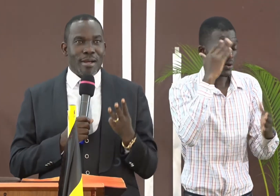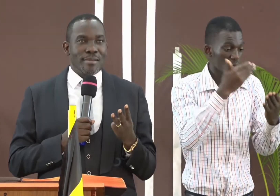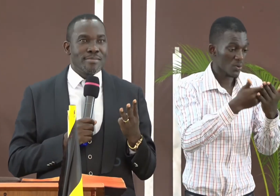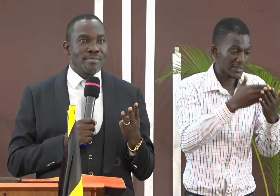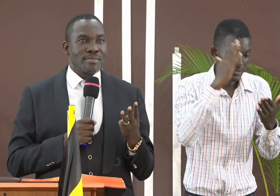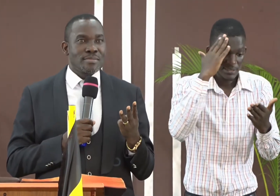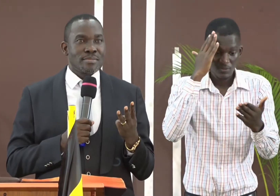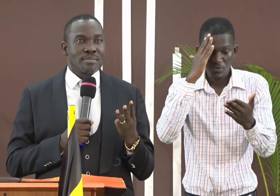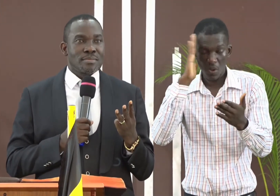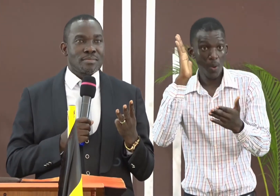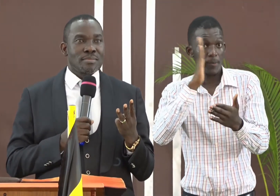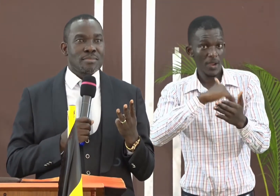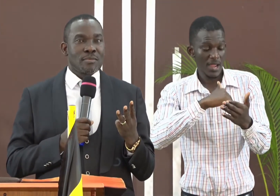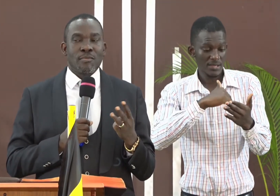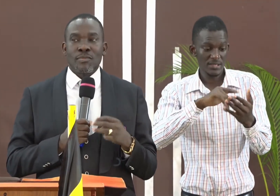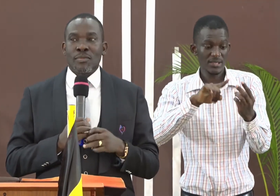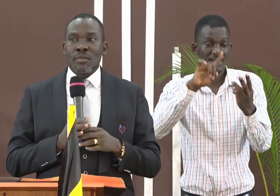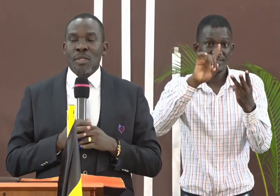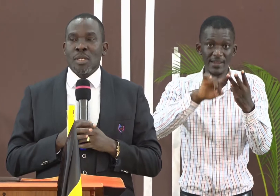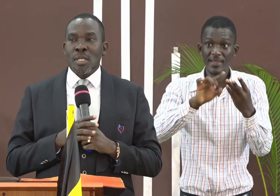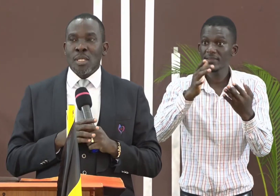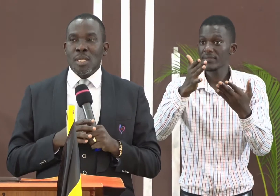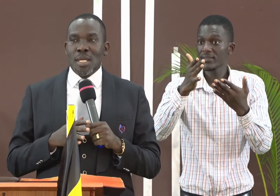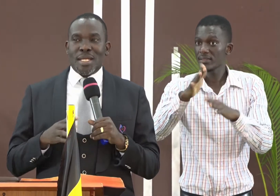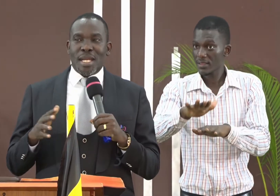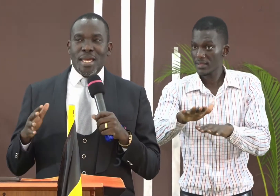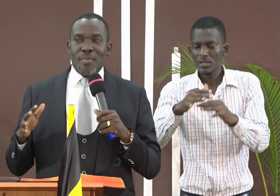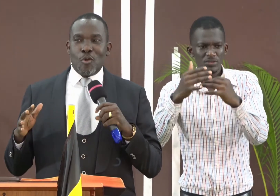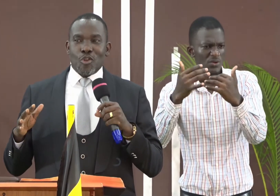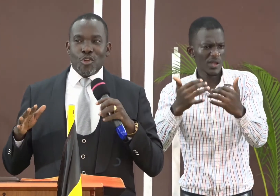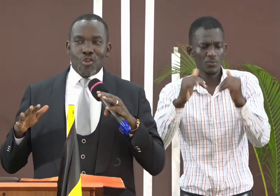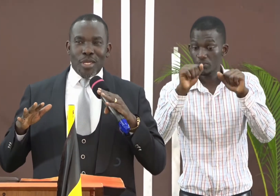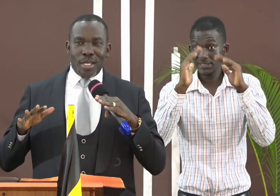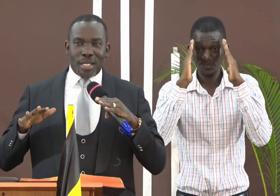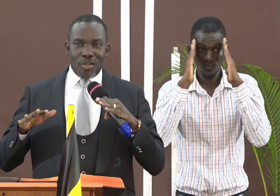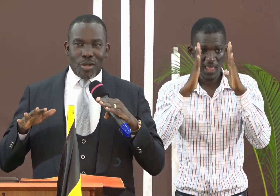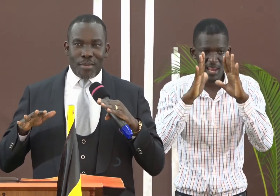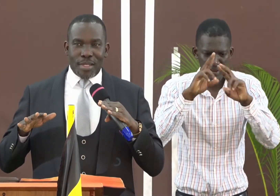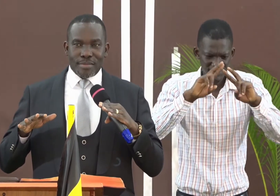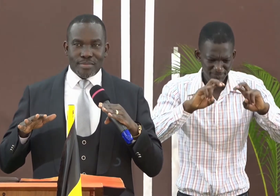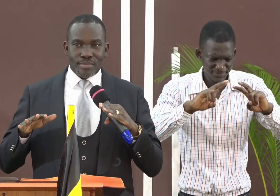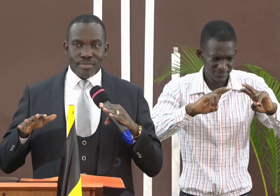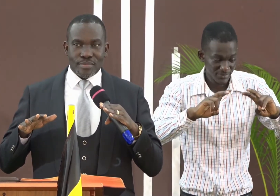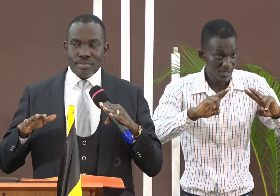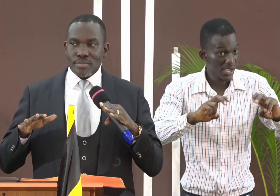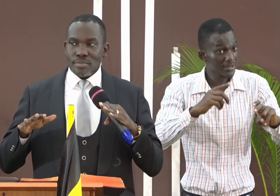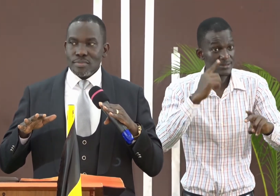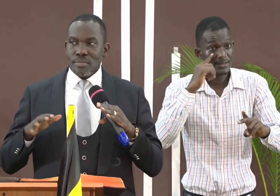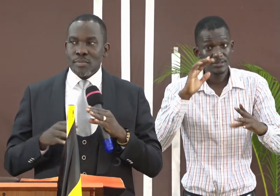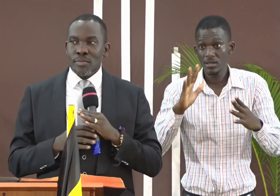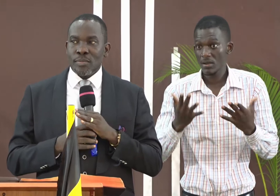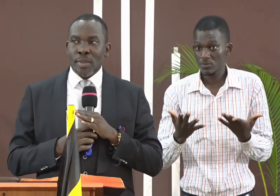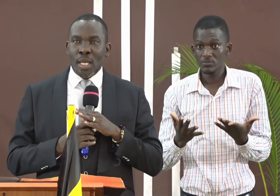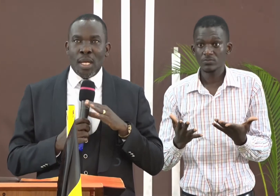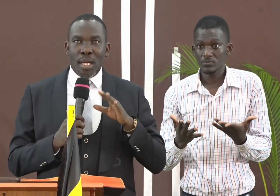n'okufa. Good knowledge, evil knowledge, and death. Irateka yebirowozo nonyereze nnyo labe. And I want you to be